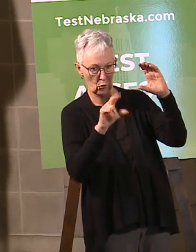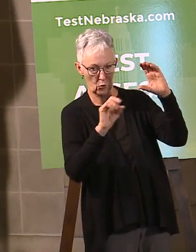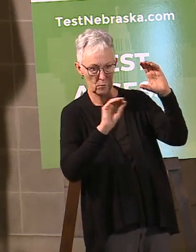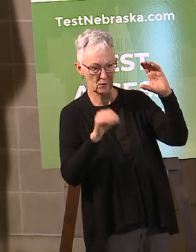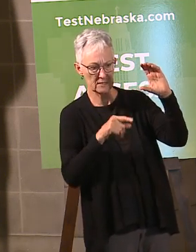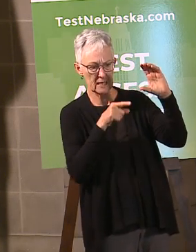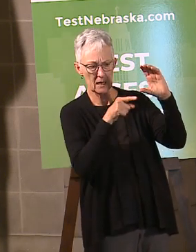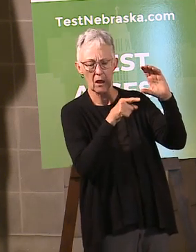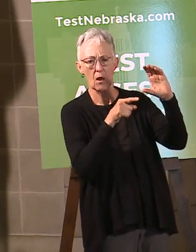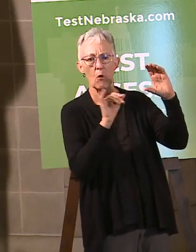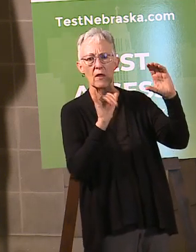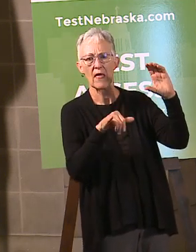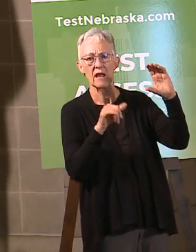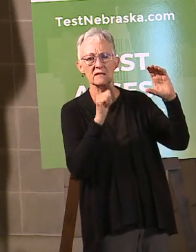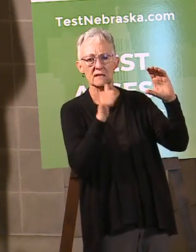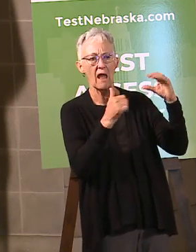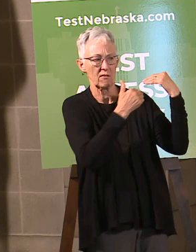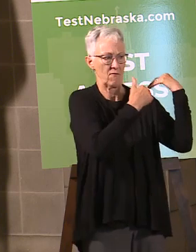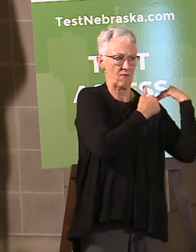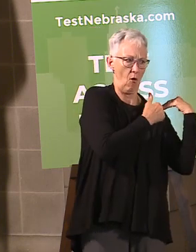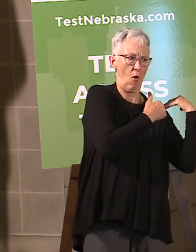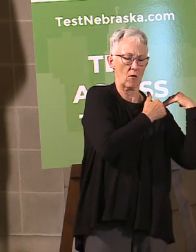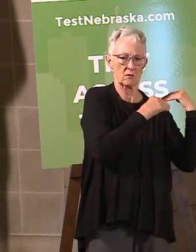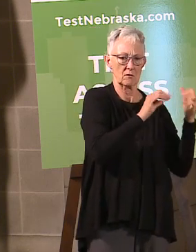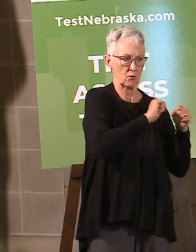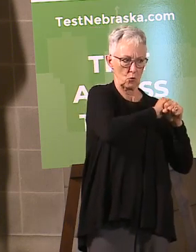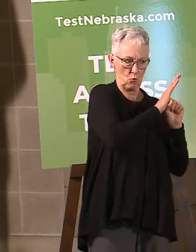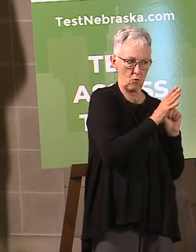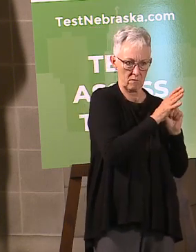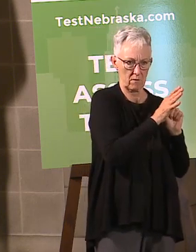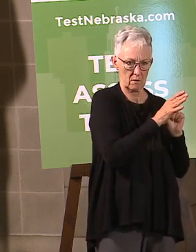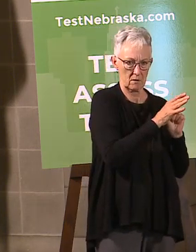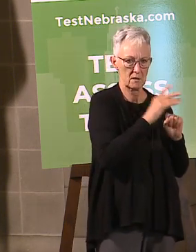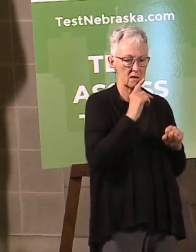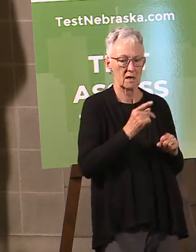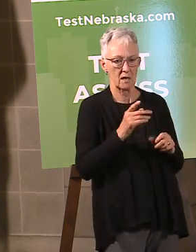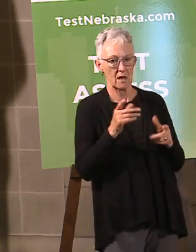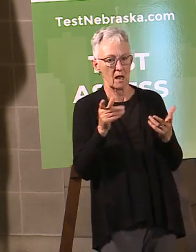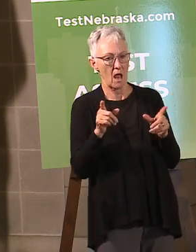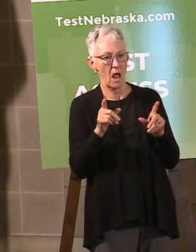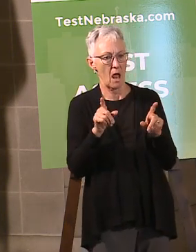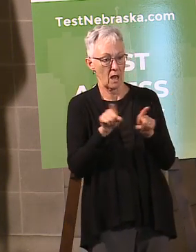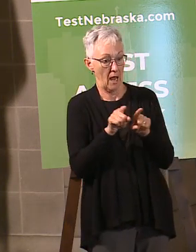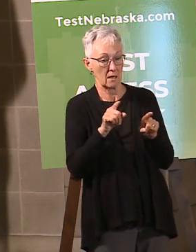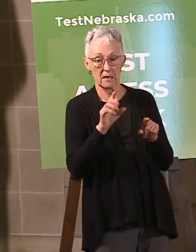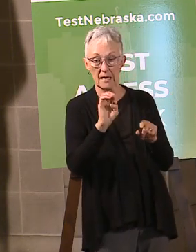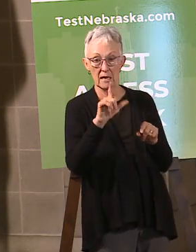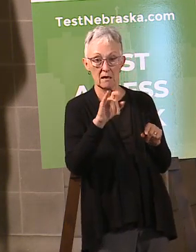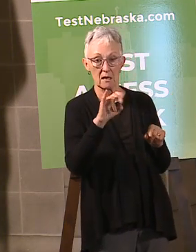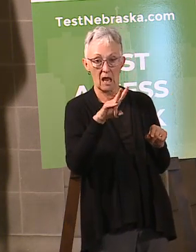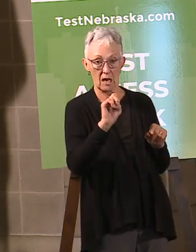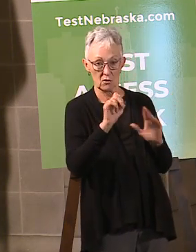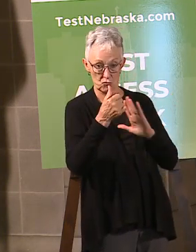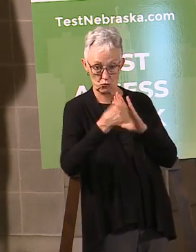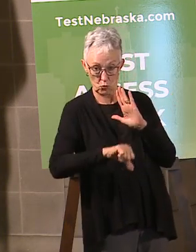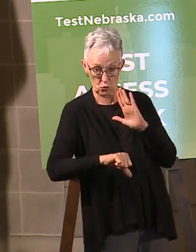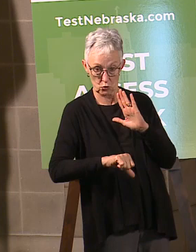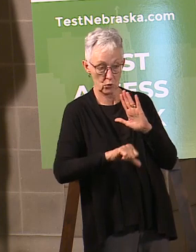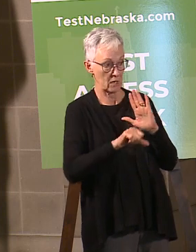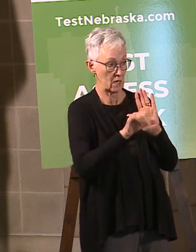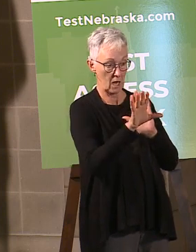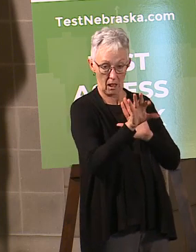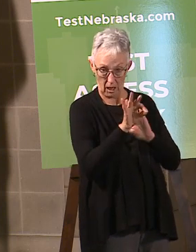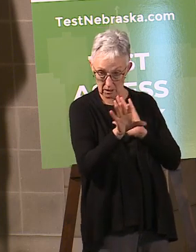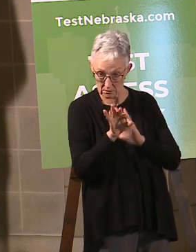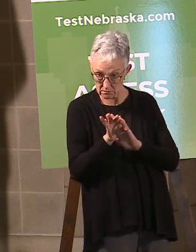Well, even that's not the complete answer, because what we're seeing is there's a lot of people who have put off going to the hospital that are now going in, but it's not elective surgeries. It's